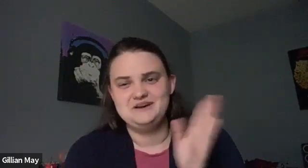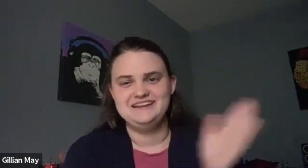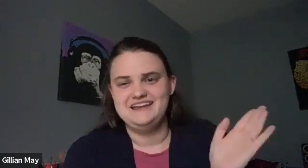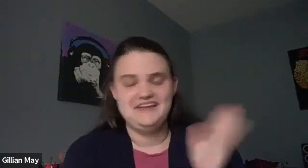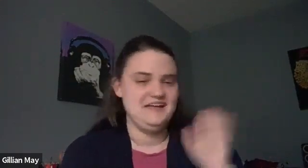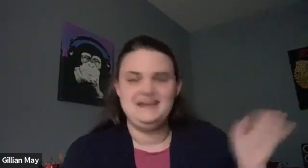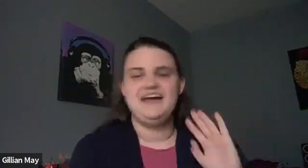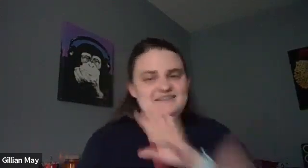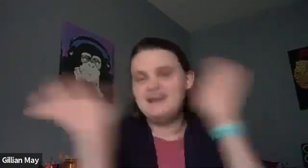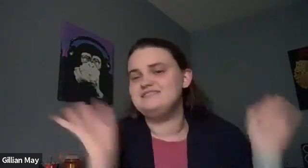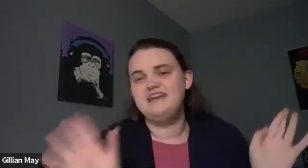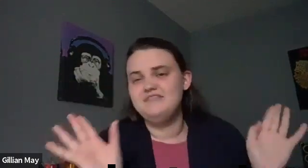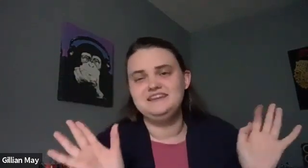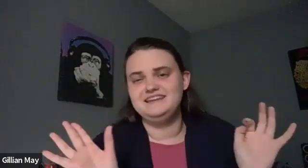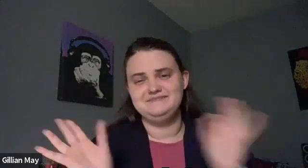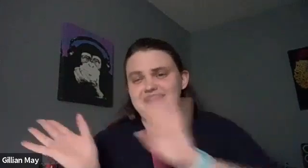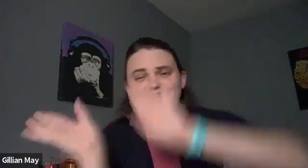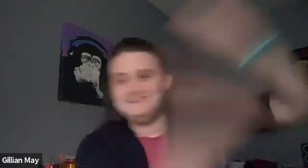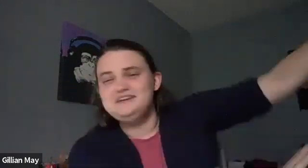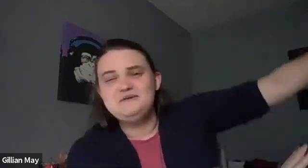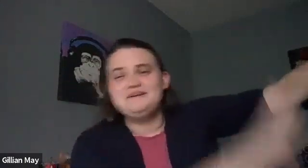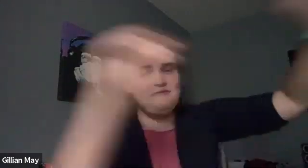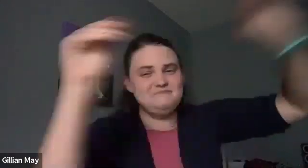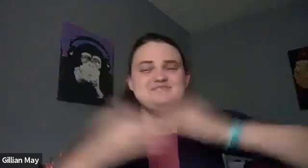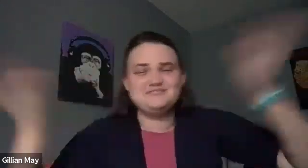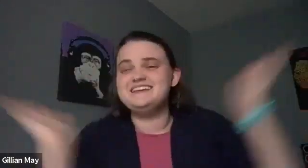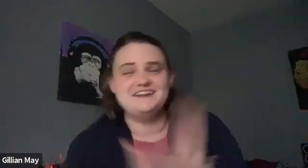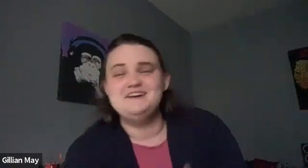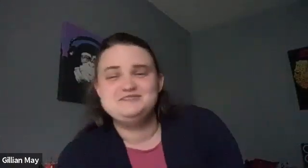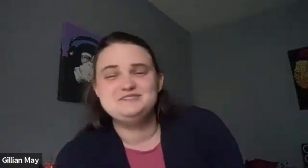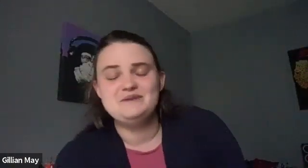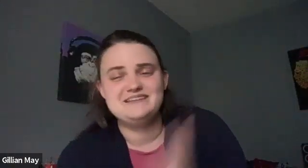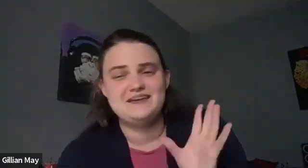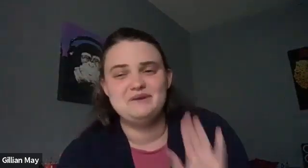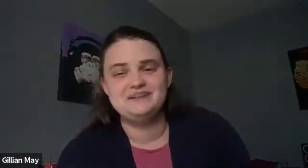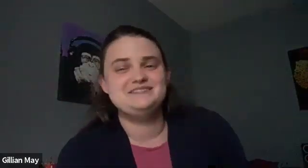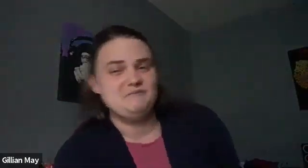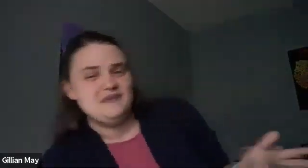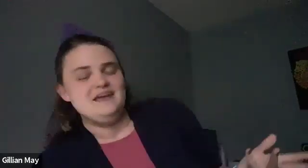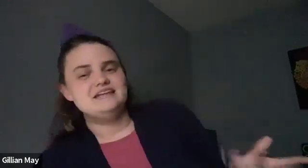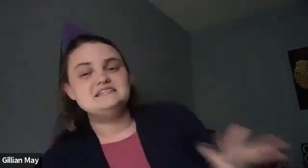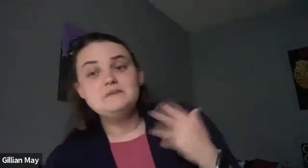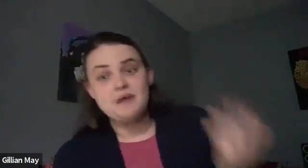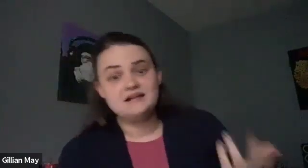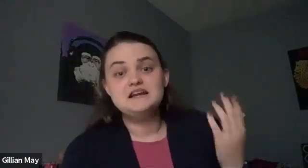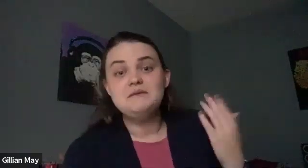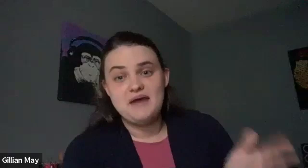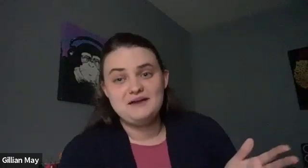someone. Unless, you know what? No, I'm just going to say that. No, you just don't want to say that in public. So it's nothing bad. It's not a bad